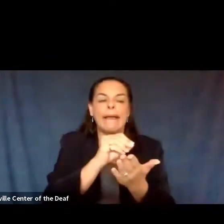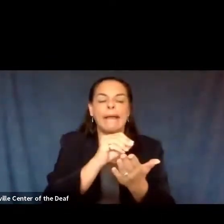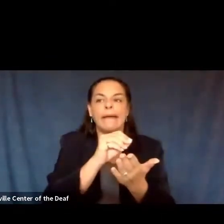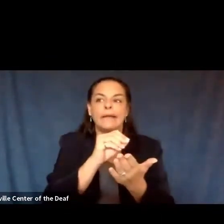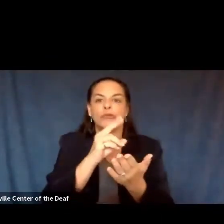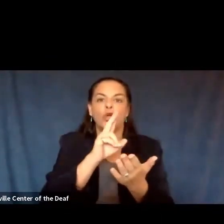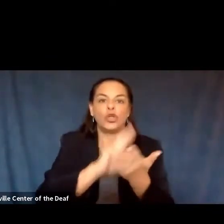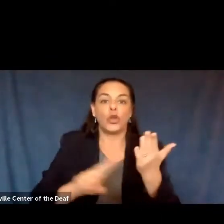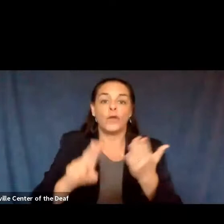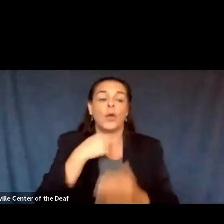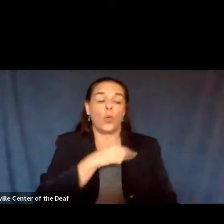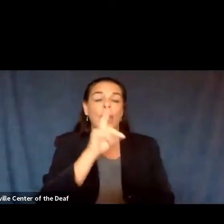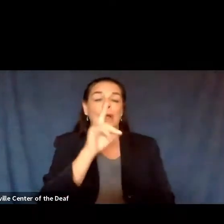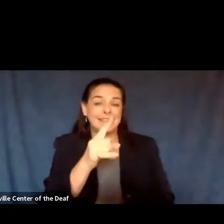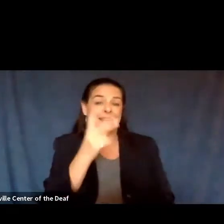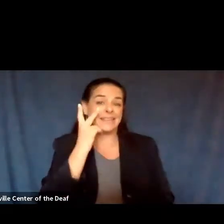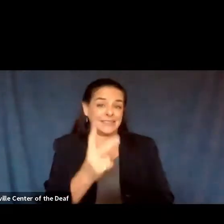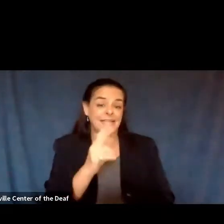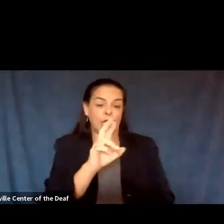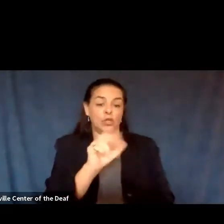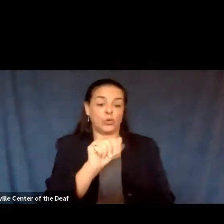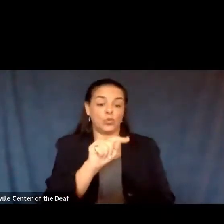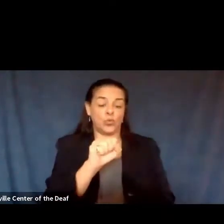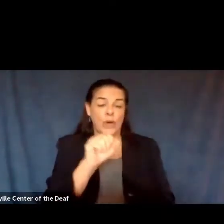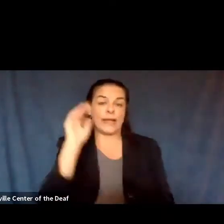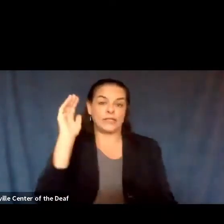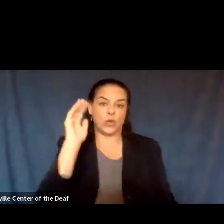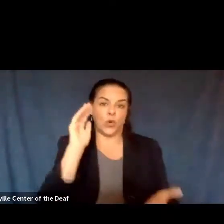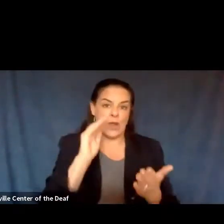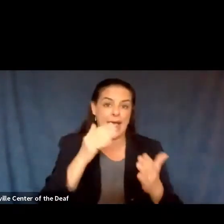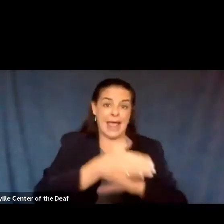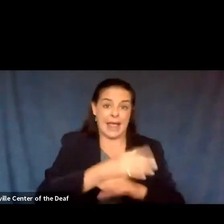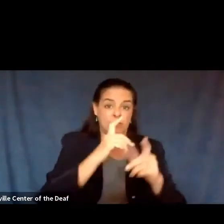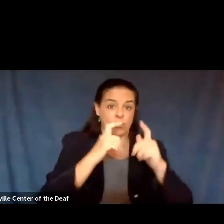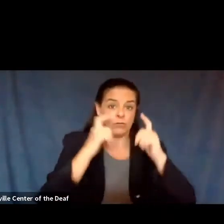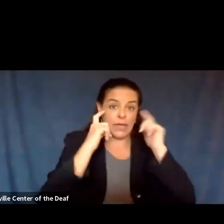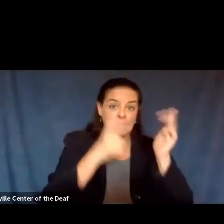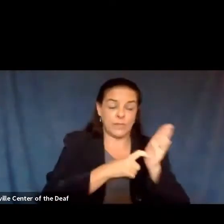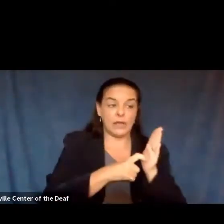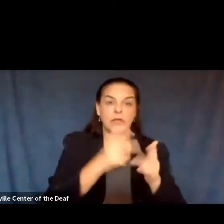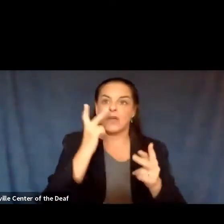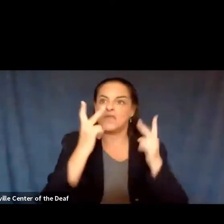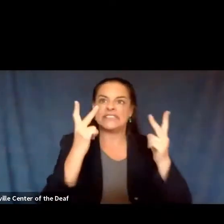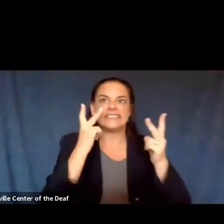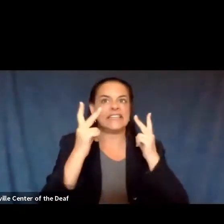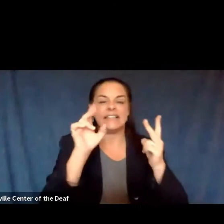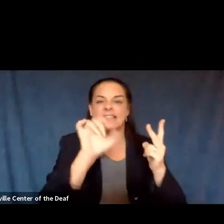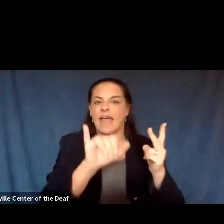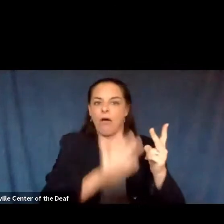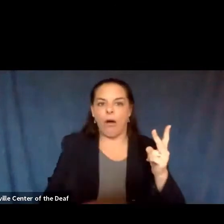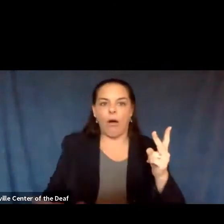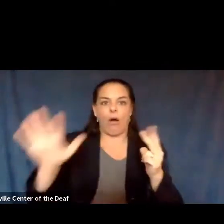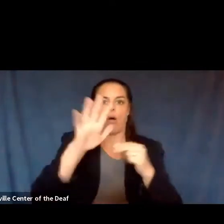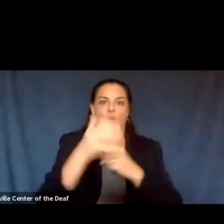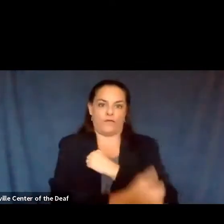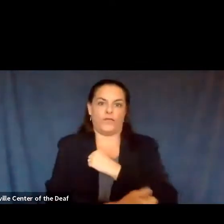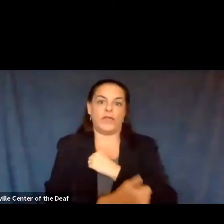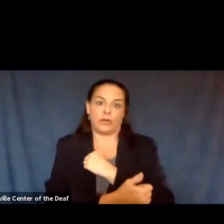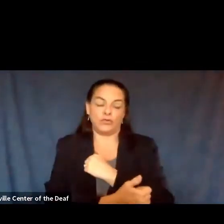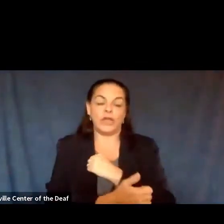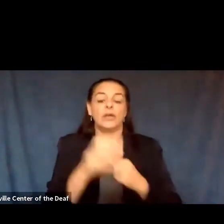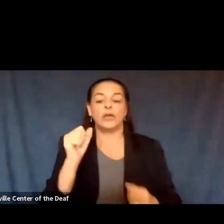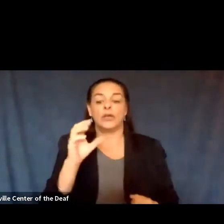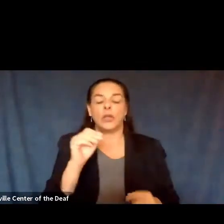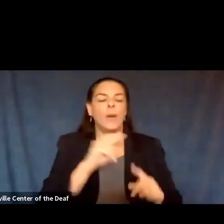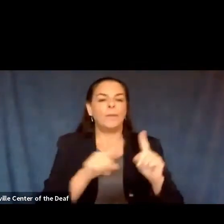the disease of new cases going down after the mask mandate. And that's something that's was seen all over the country with that. So,